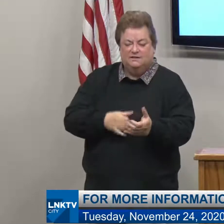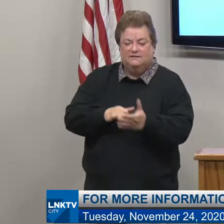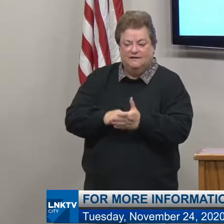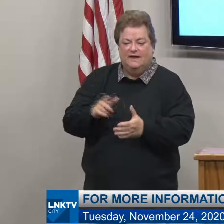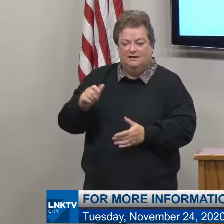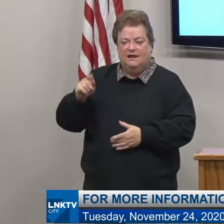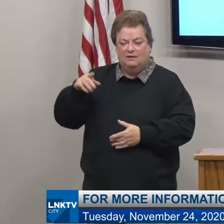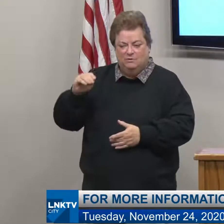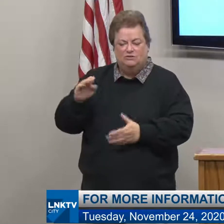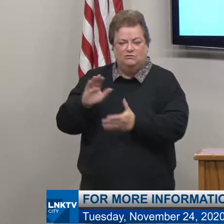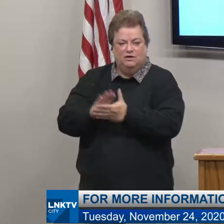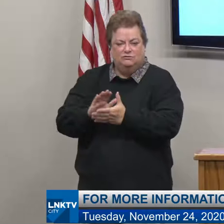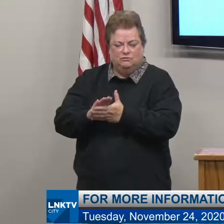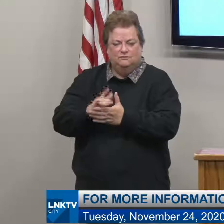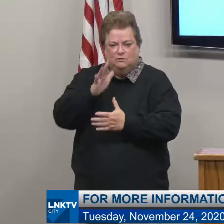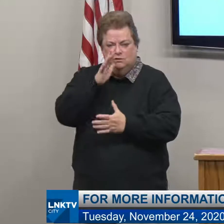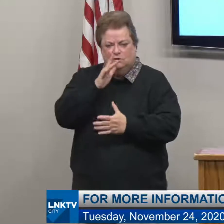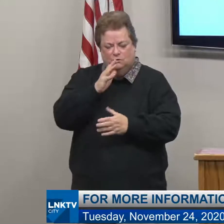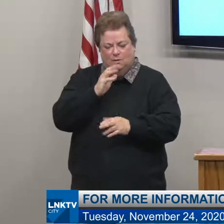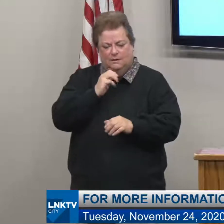respond accordingly.